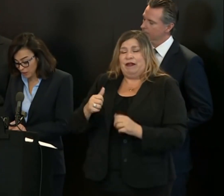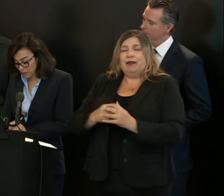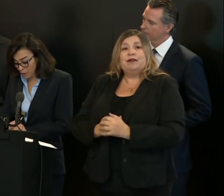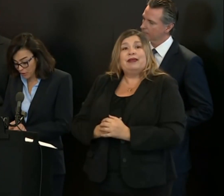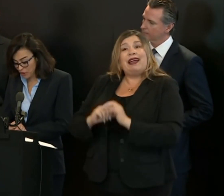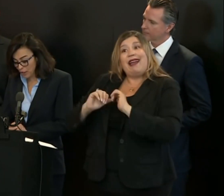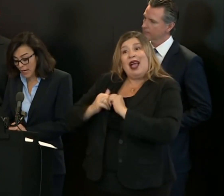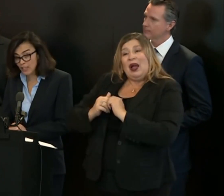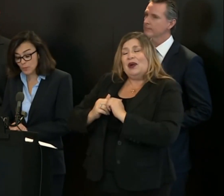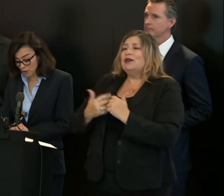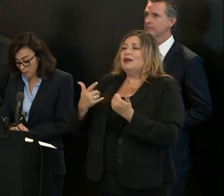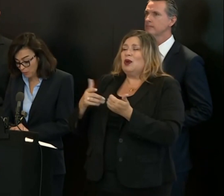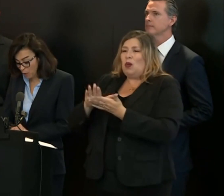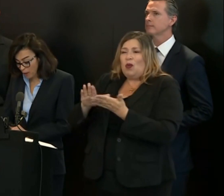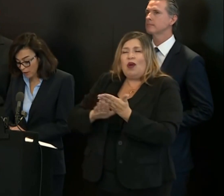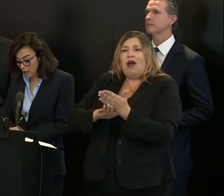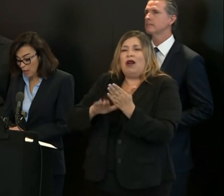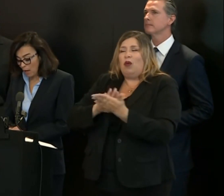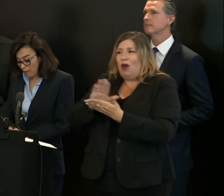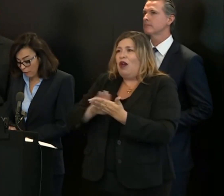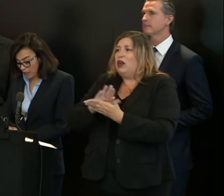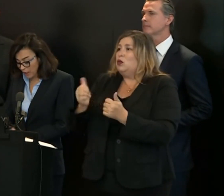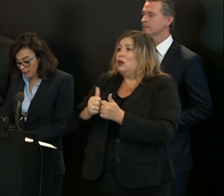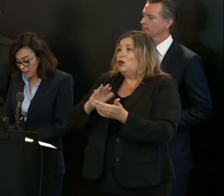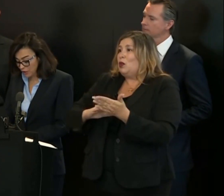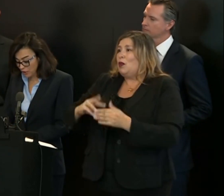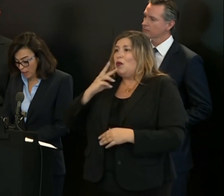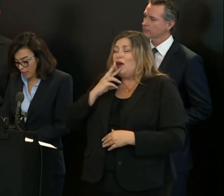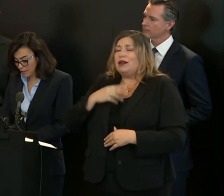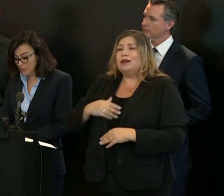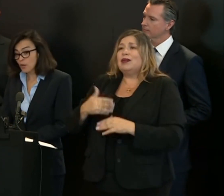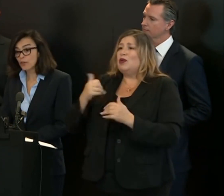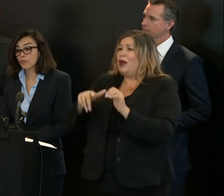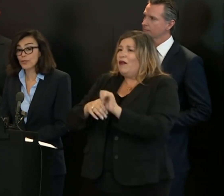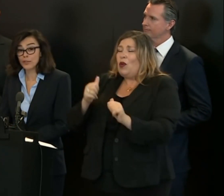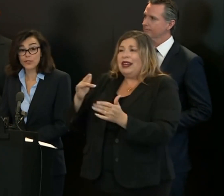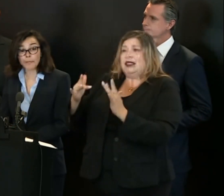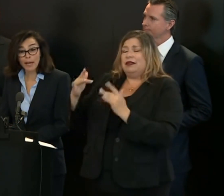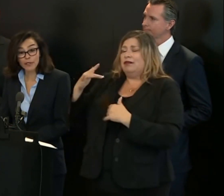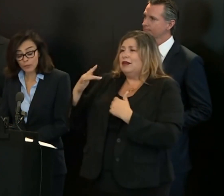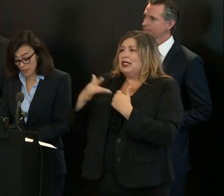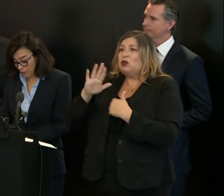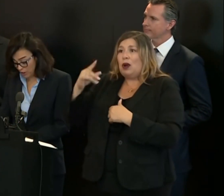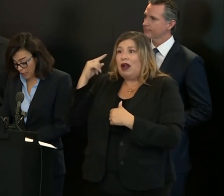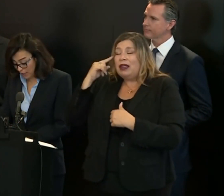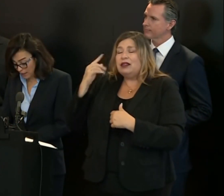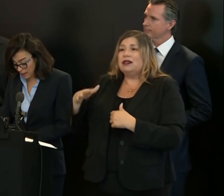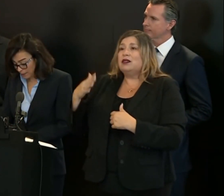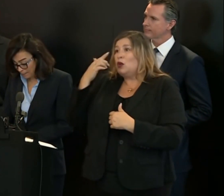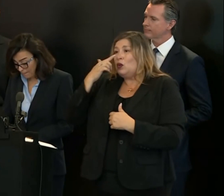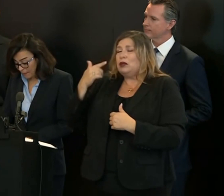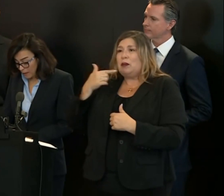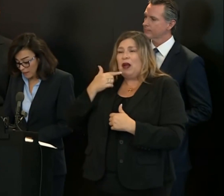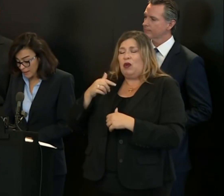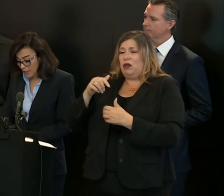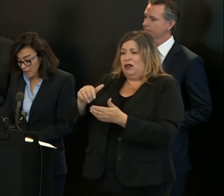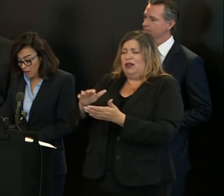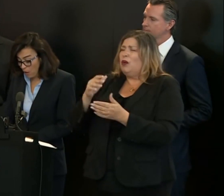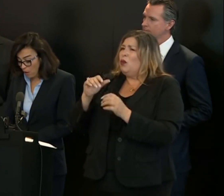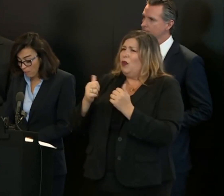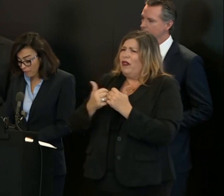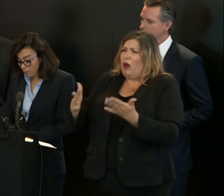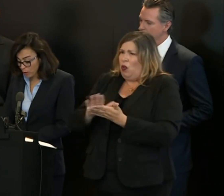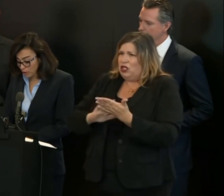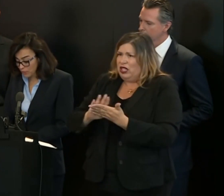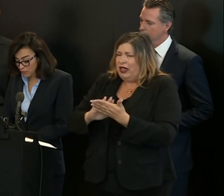those include washing your hands with soap and water, avoiding touching your eyes, nose or mouth with unwashed hands, staying